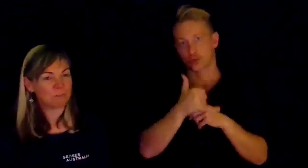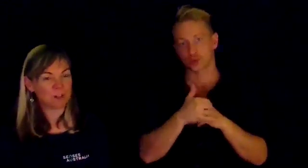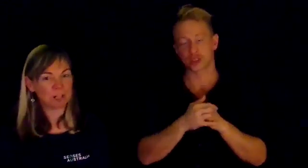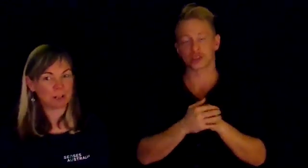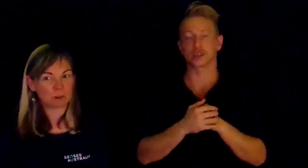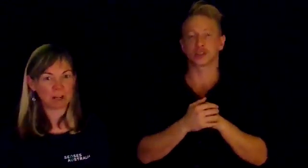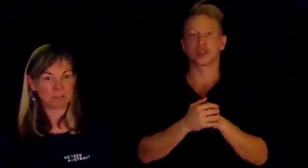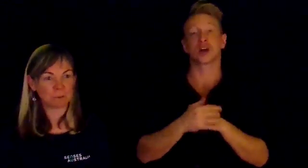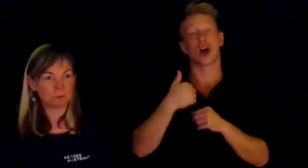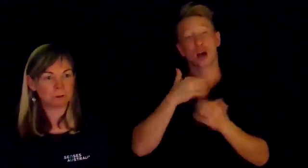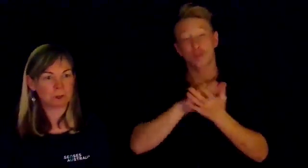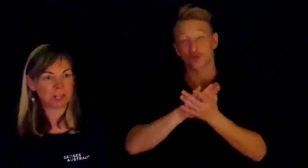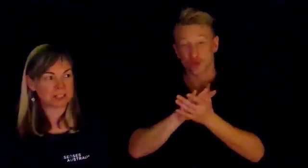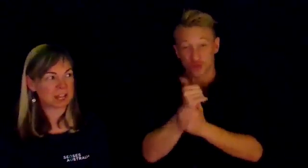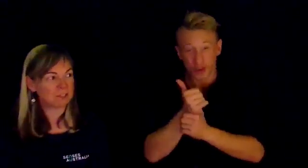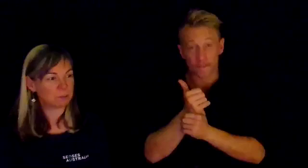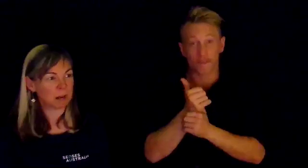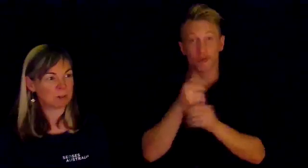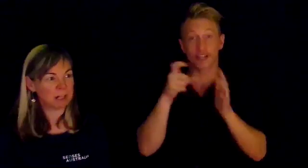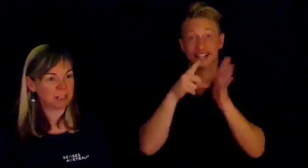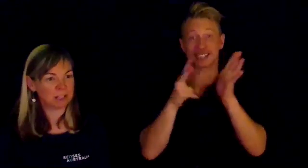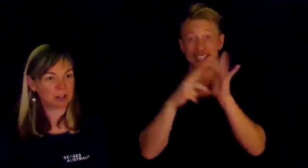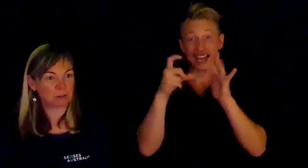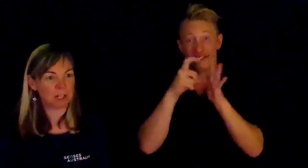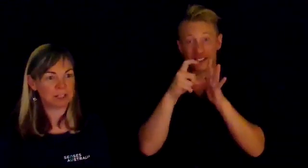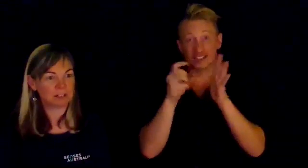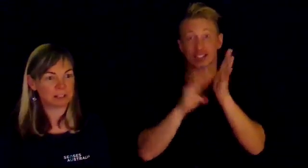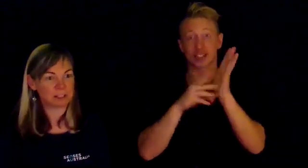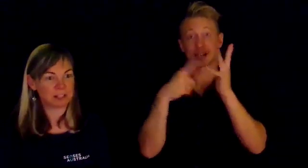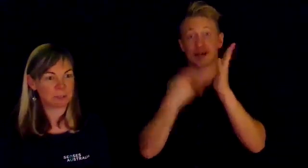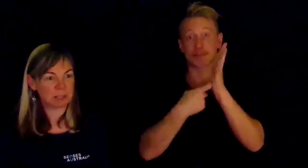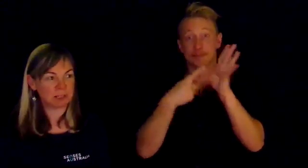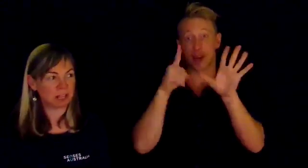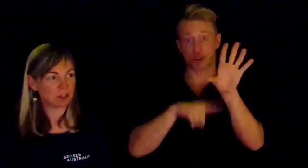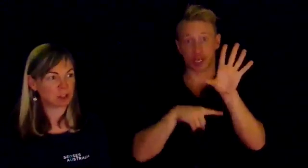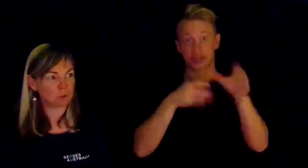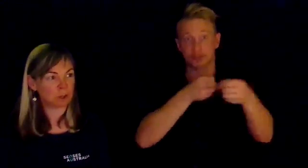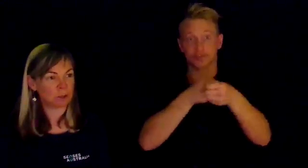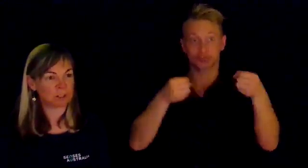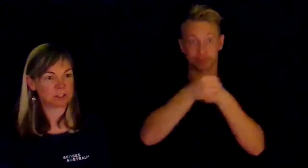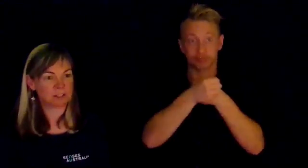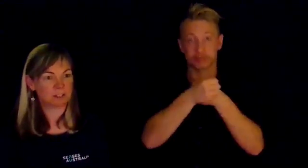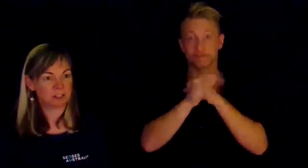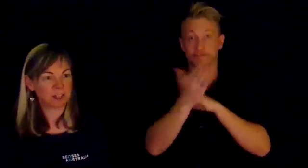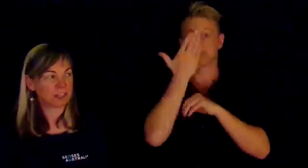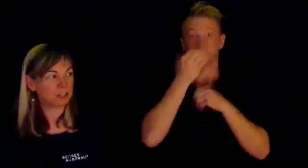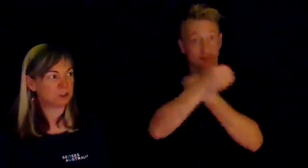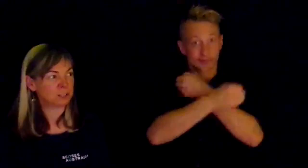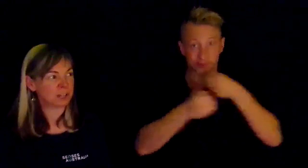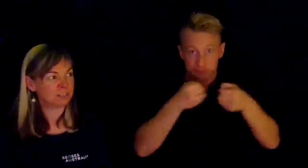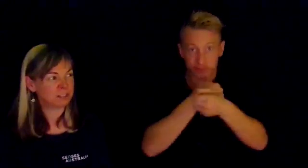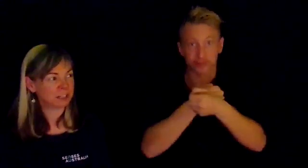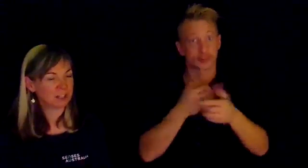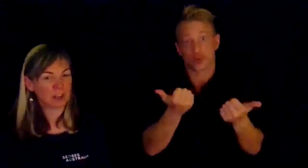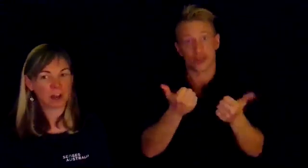So I'm very grateful that David Murray agreed to step in at short notice. Thank